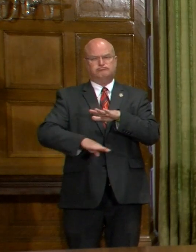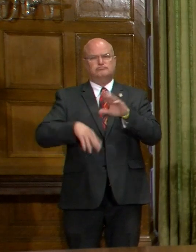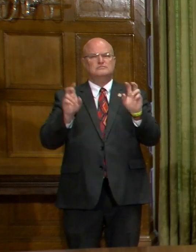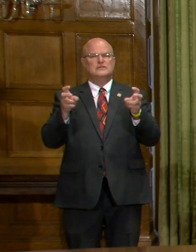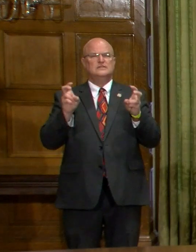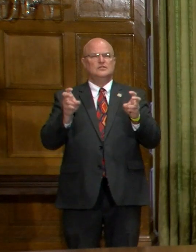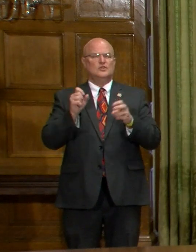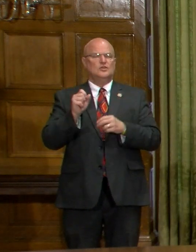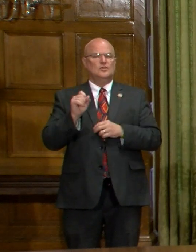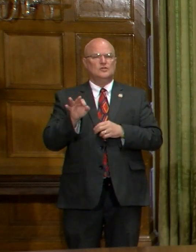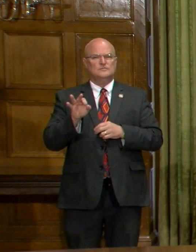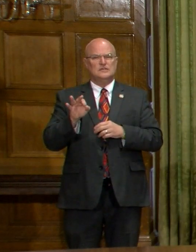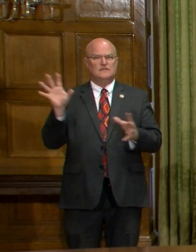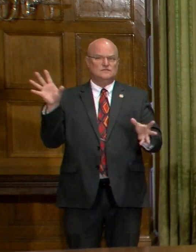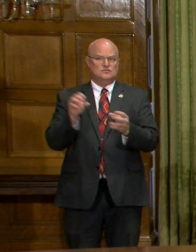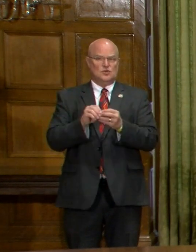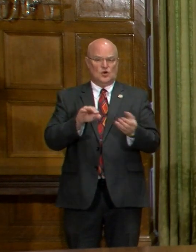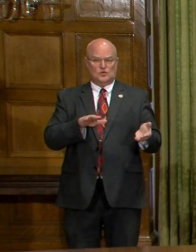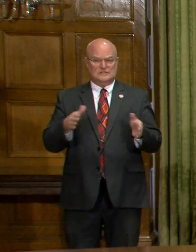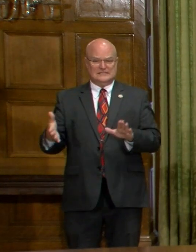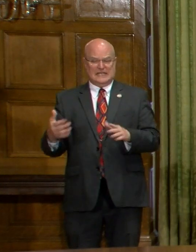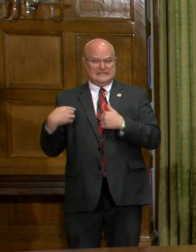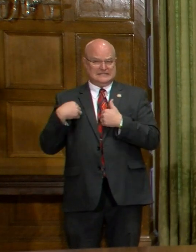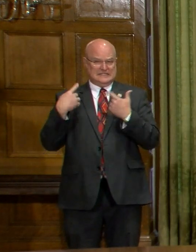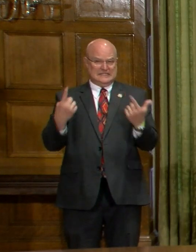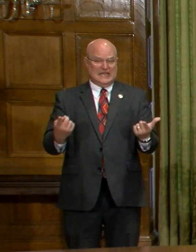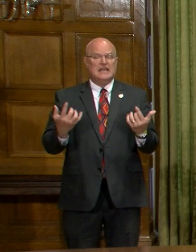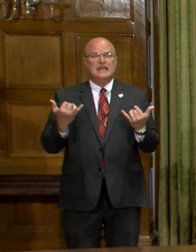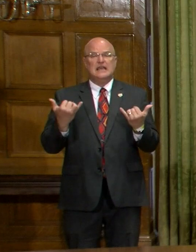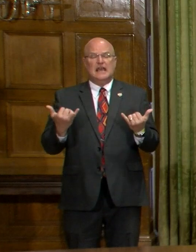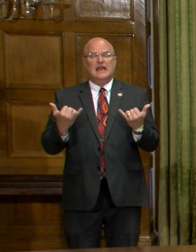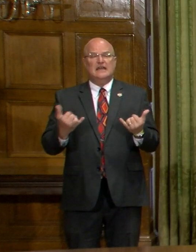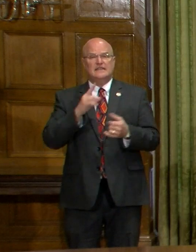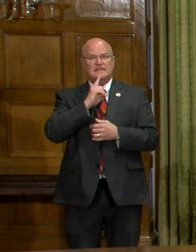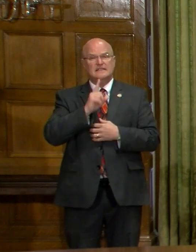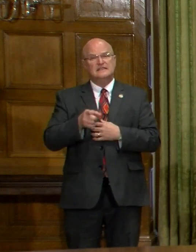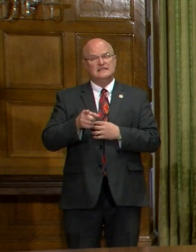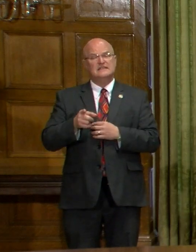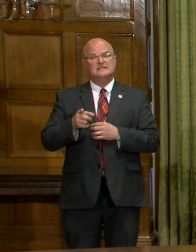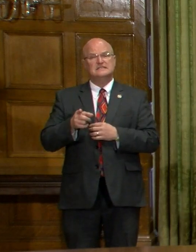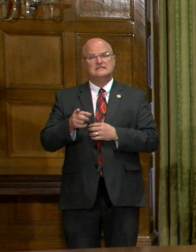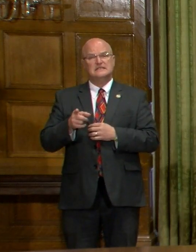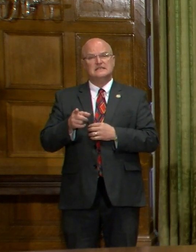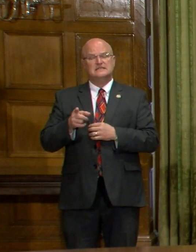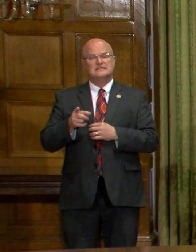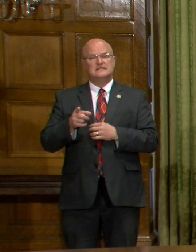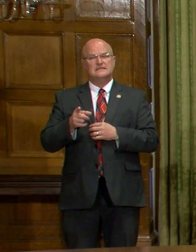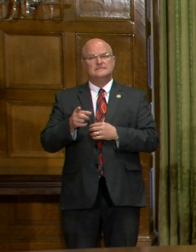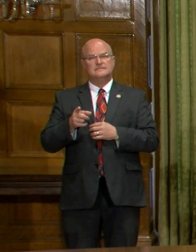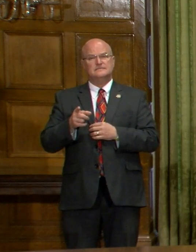in terms of total deaths to date, and this is as